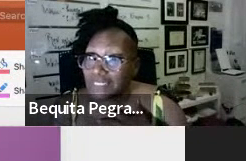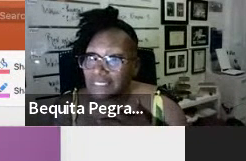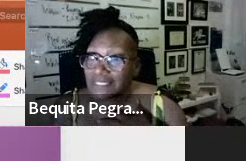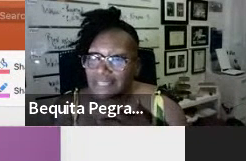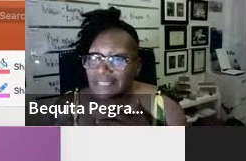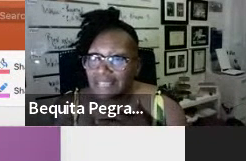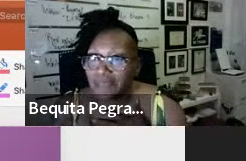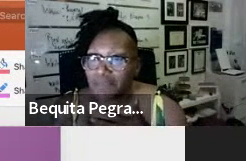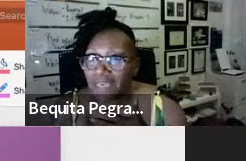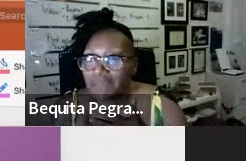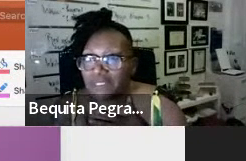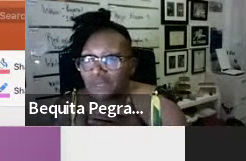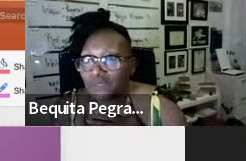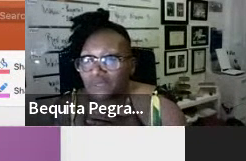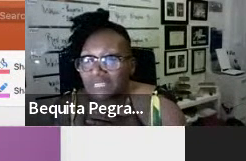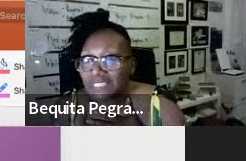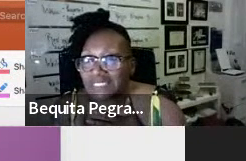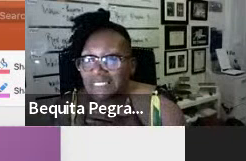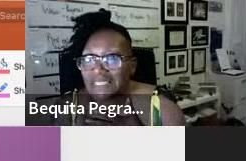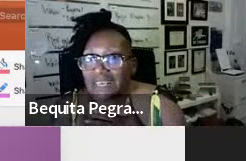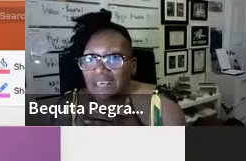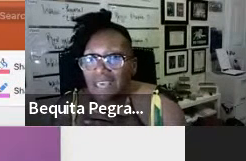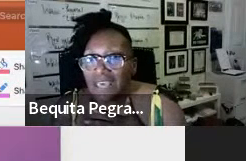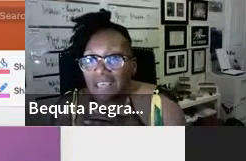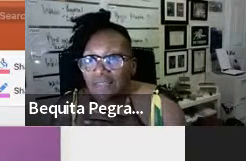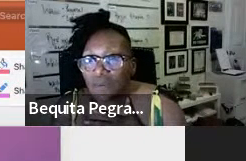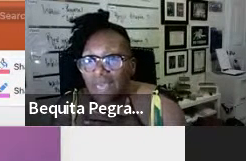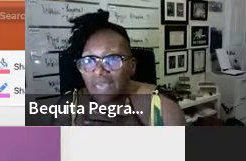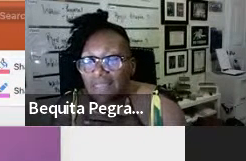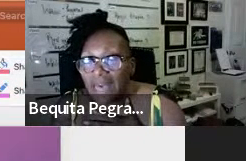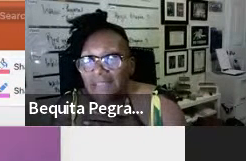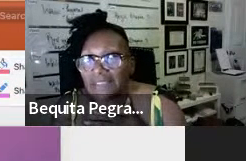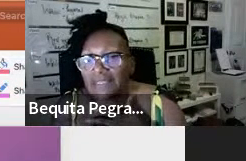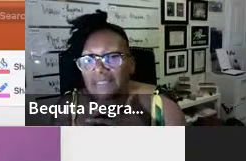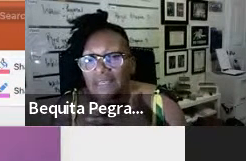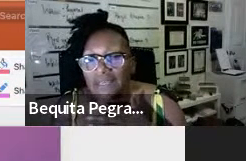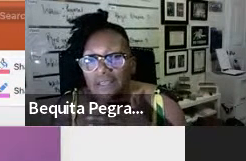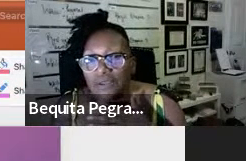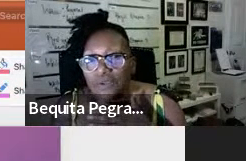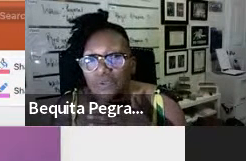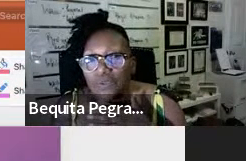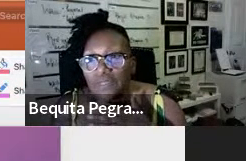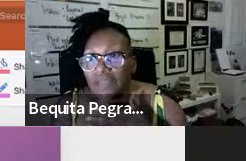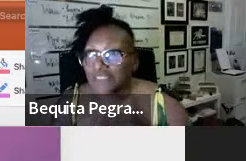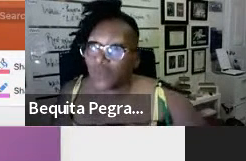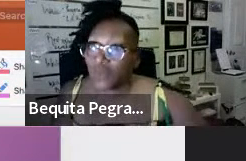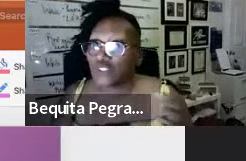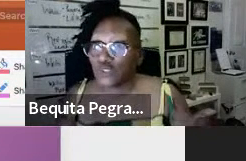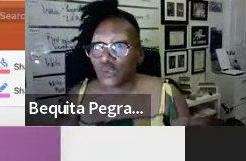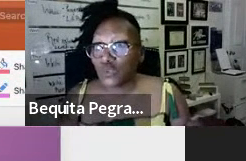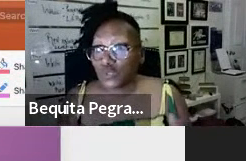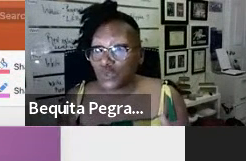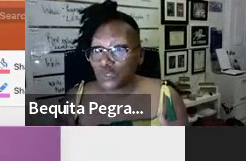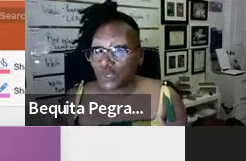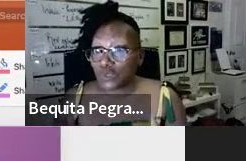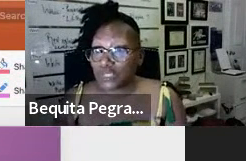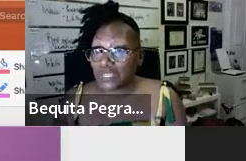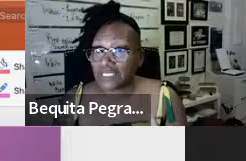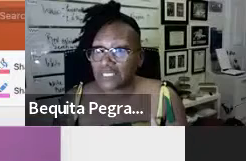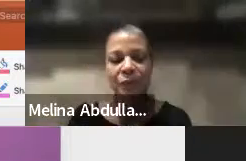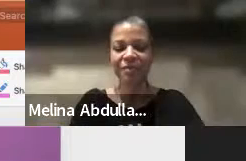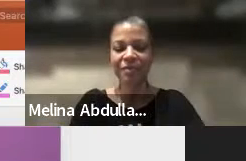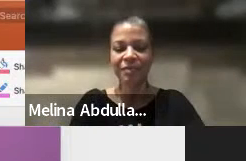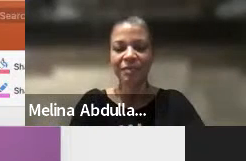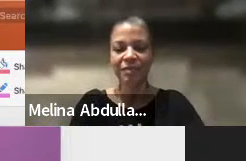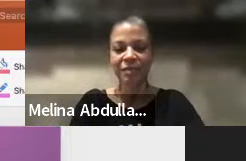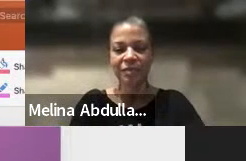social justice, and I say babes in social justice in the way that if someone is new to social